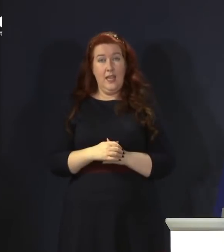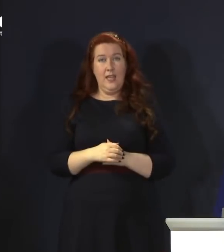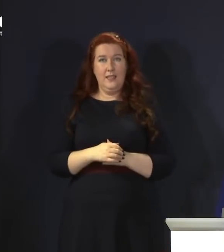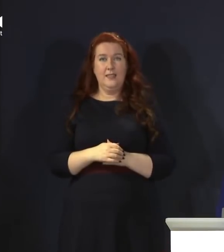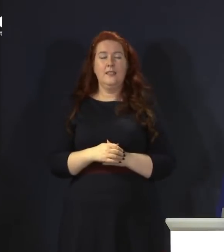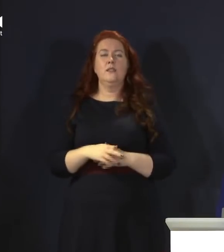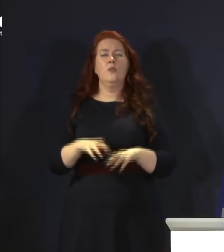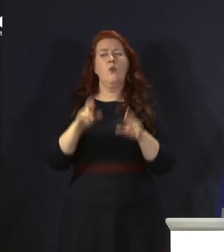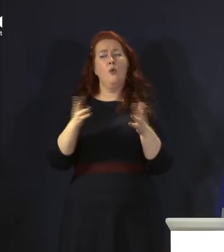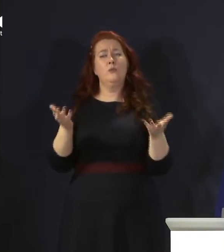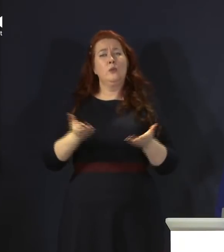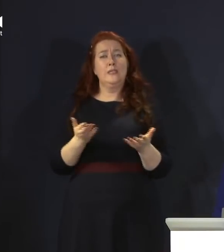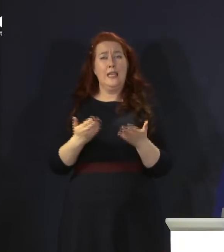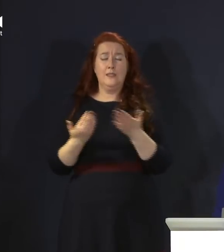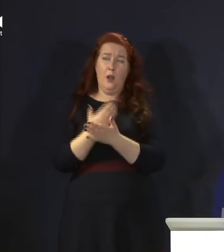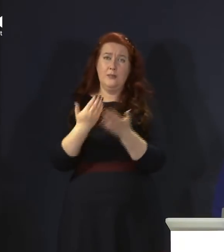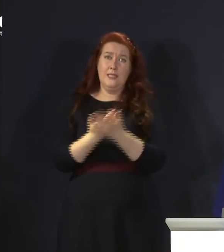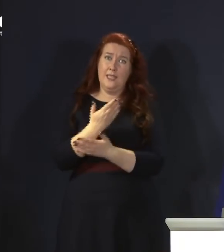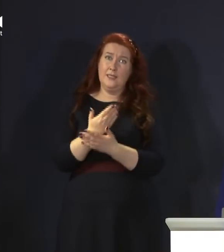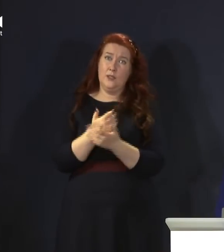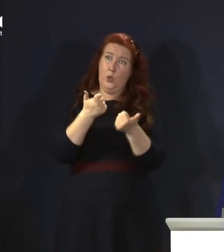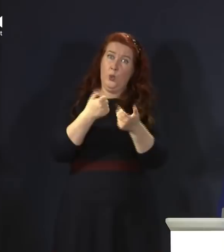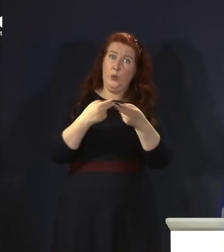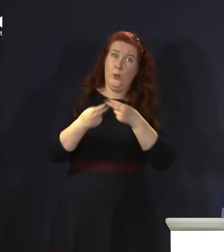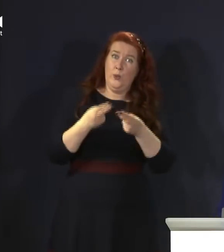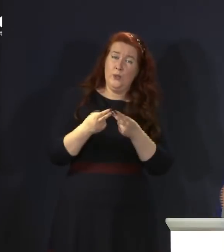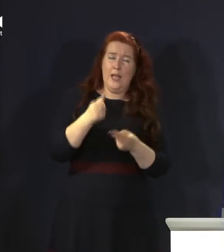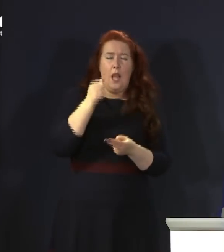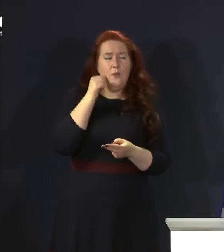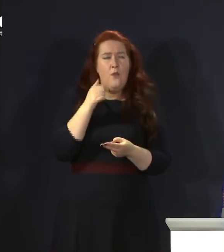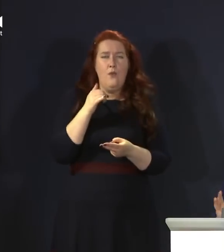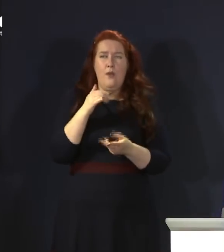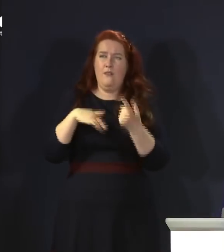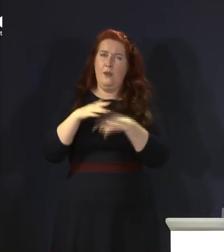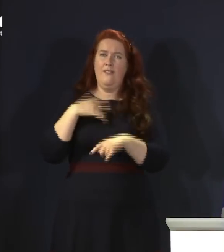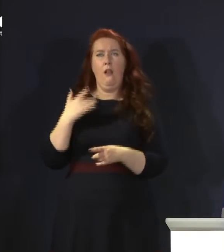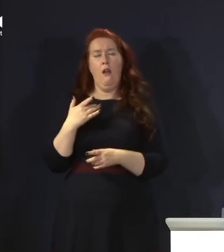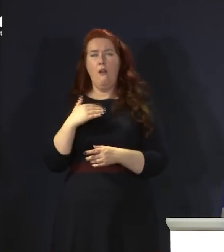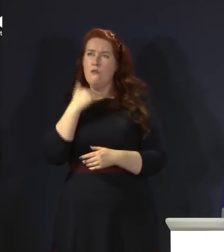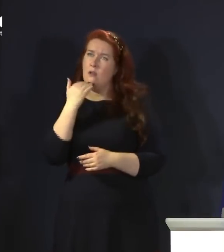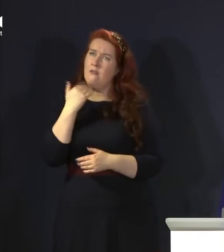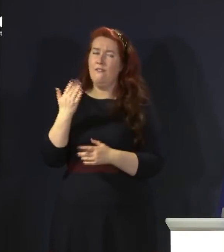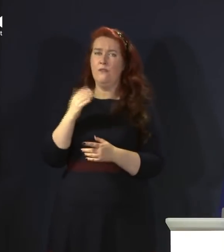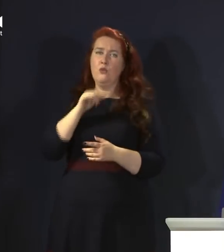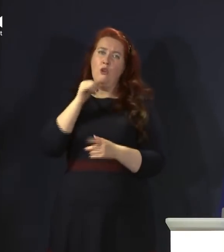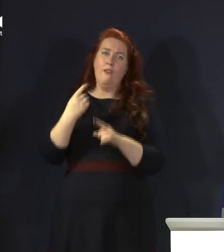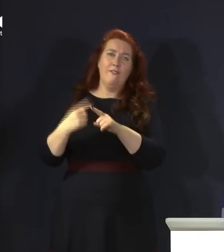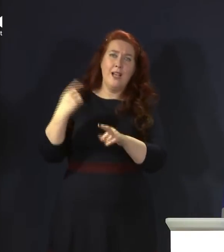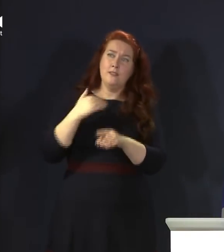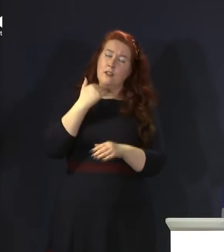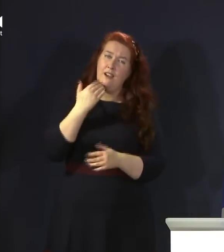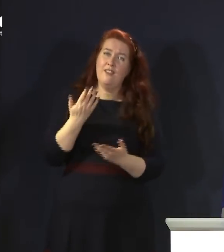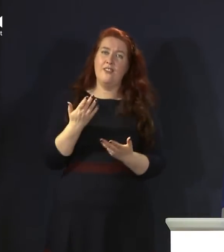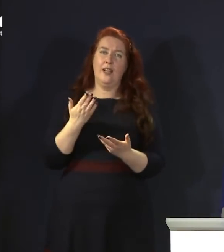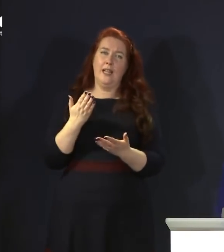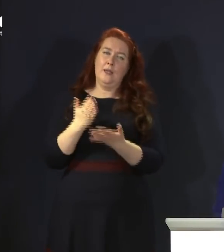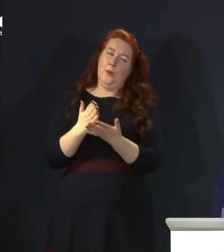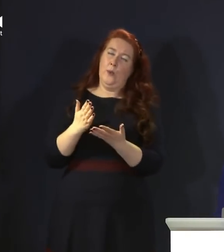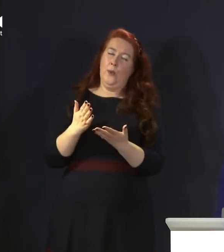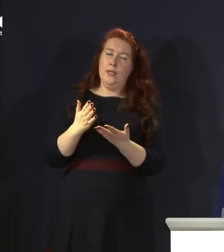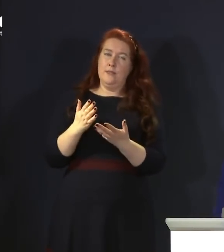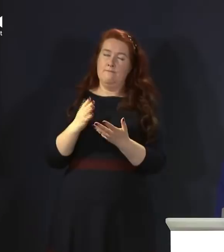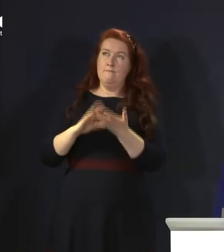update has been positive. I'm sure it hasn't gone far enough, fast enough for everybody in every part of the country, certainly not in Murray, I